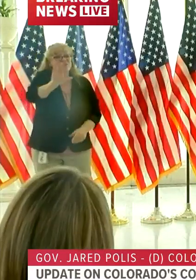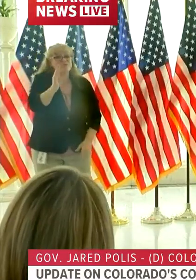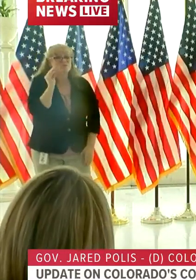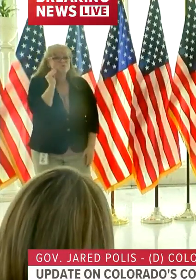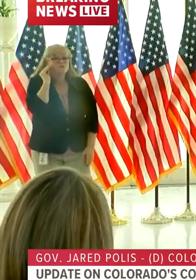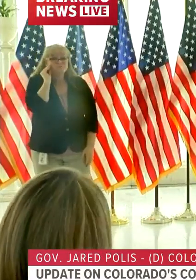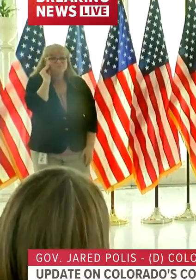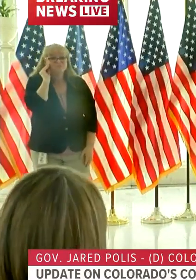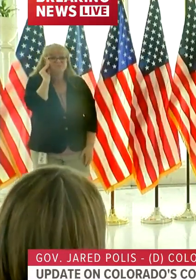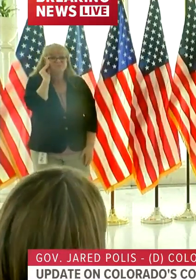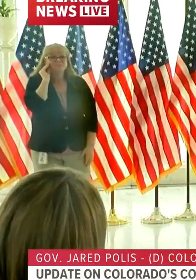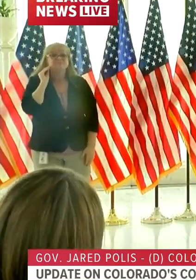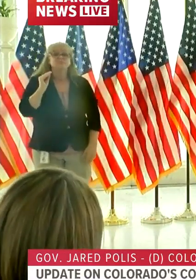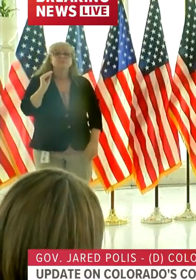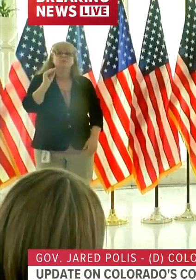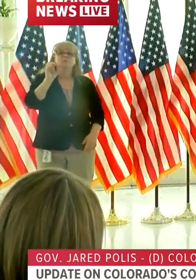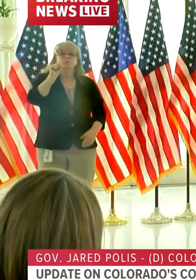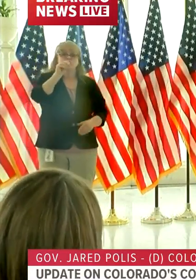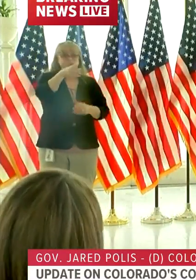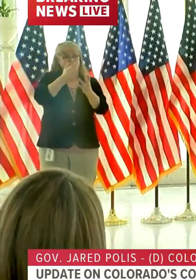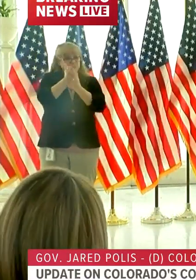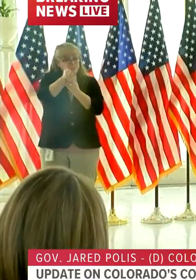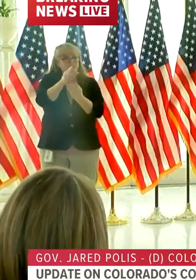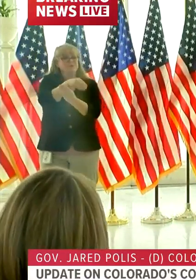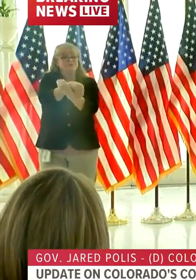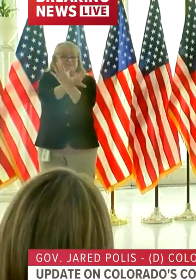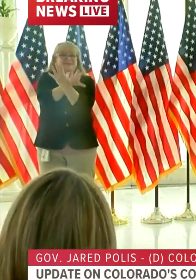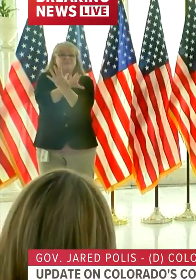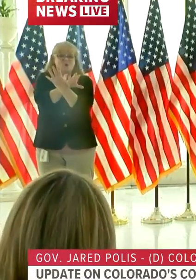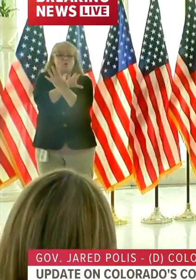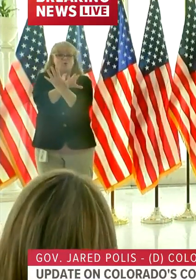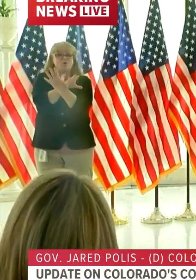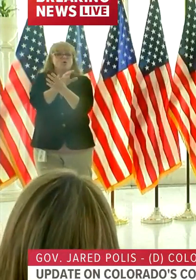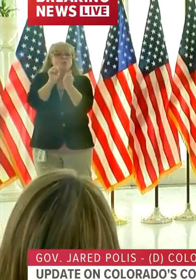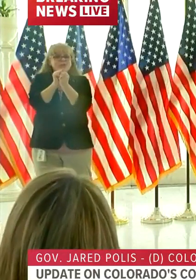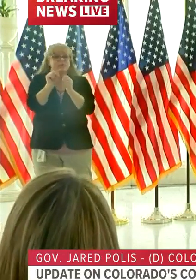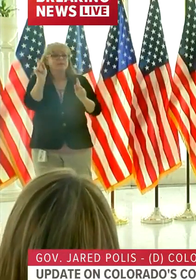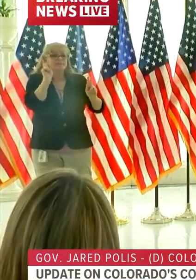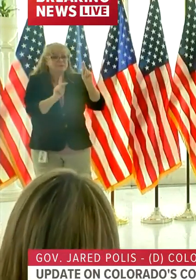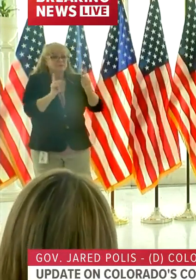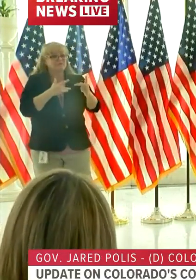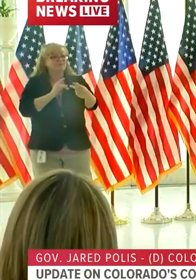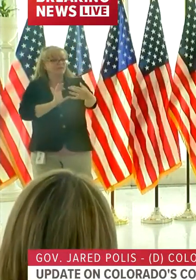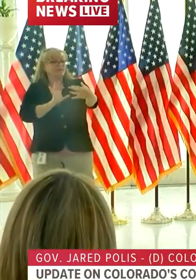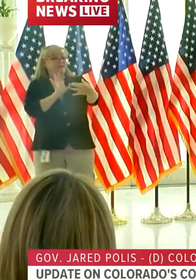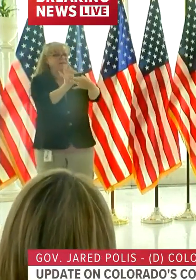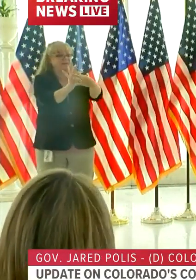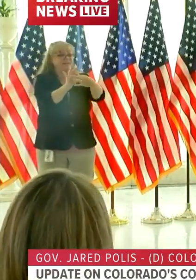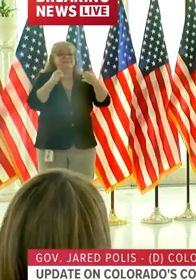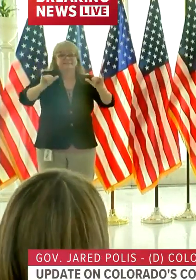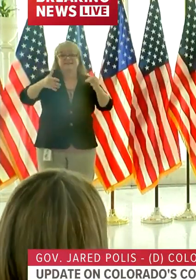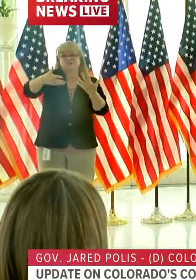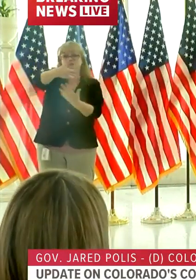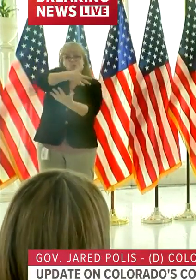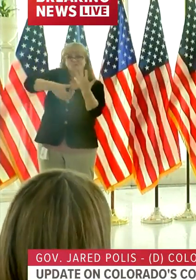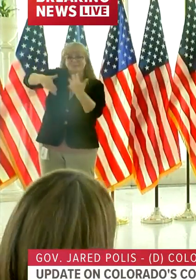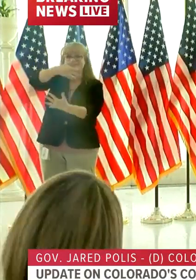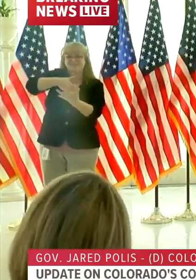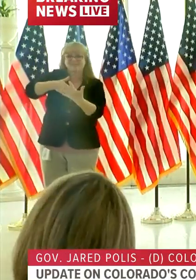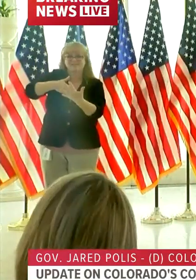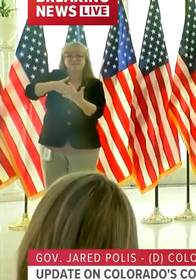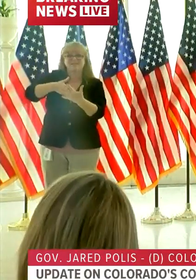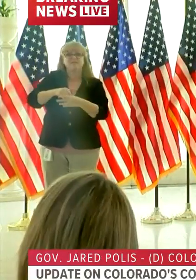really reaching a form of intimate fellowship in a way that can even be more effective than some of the